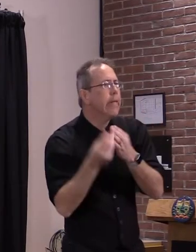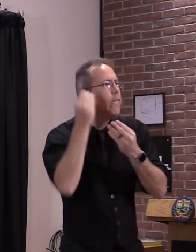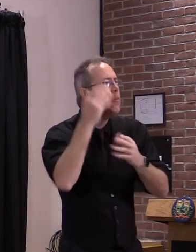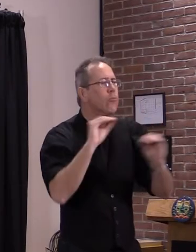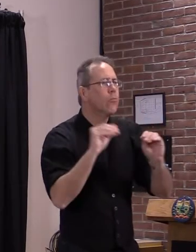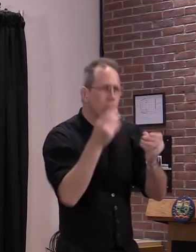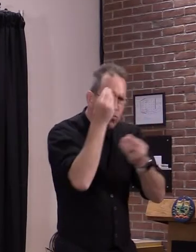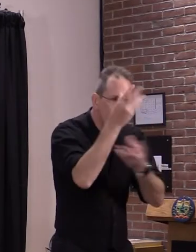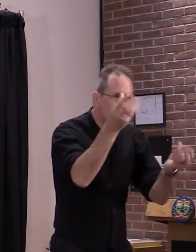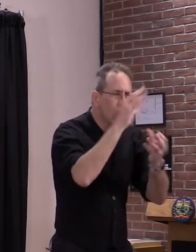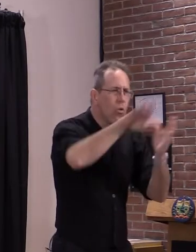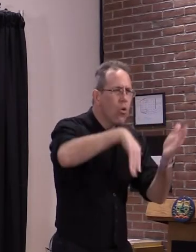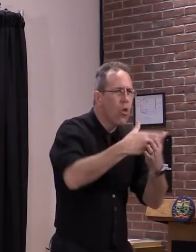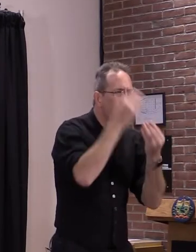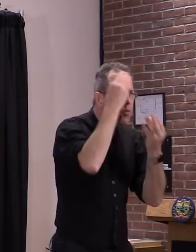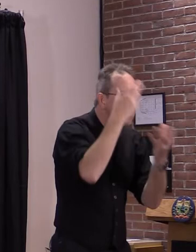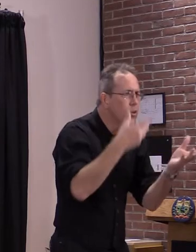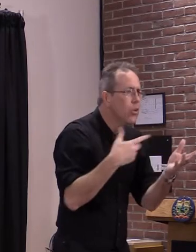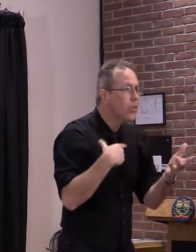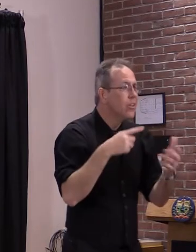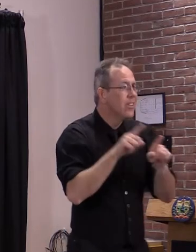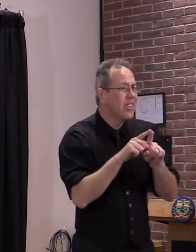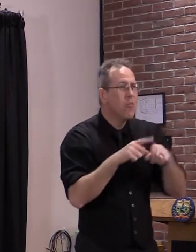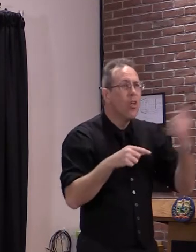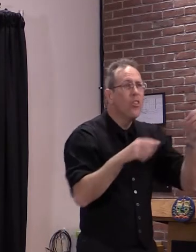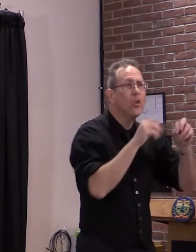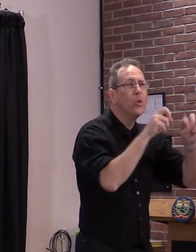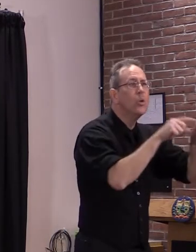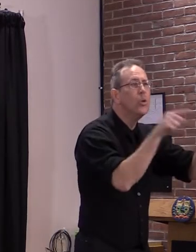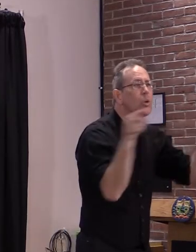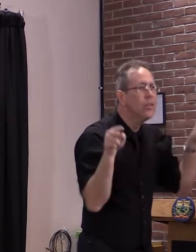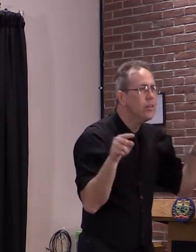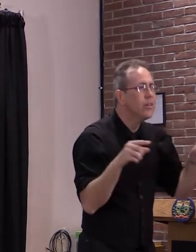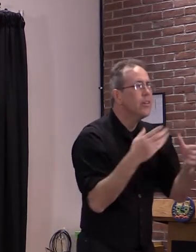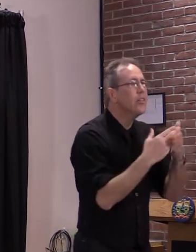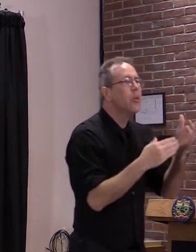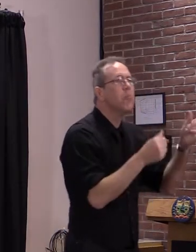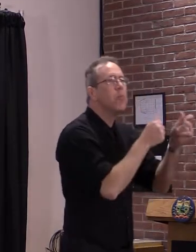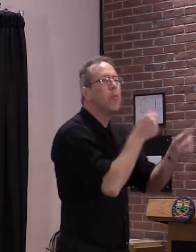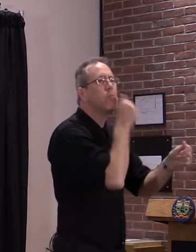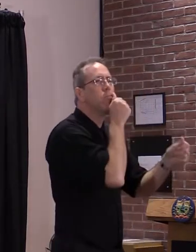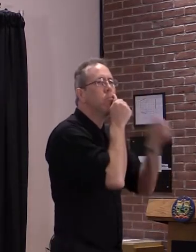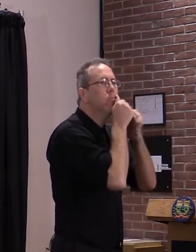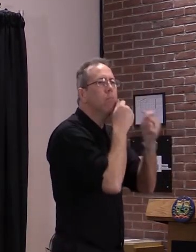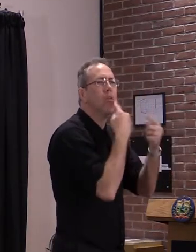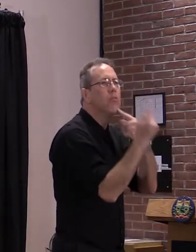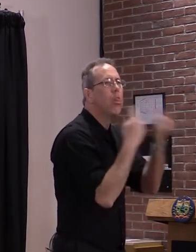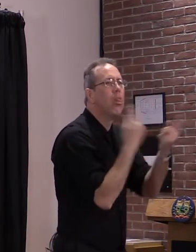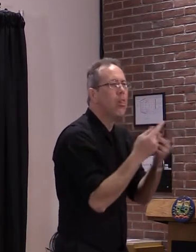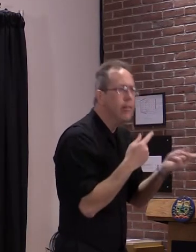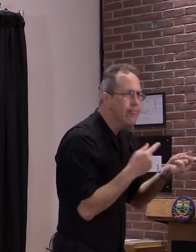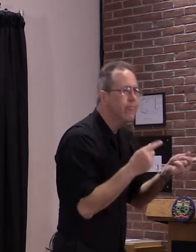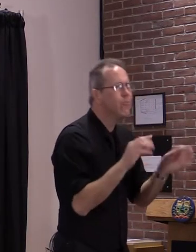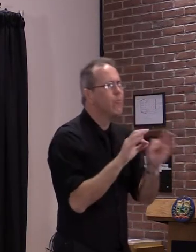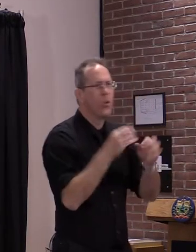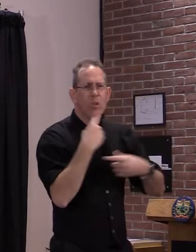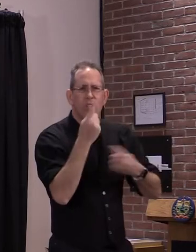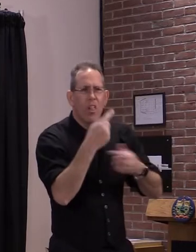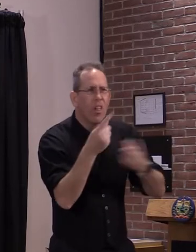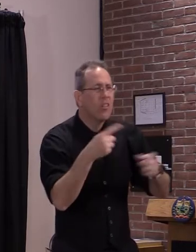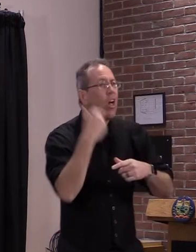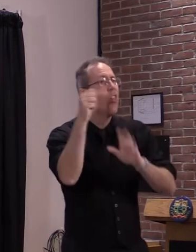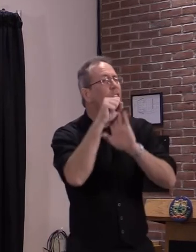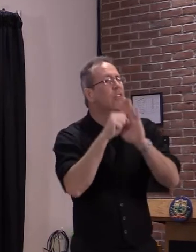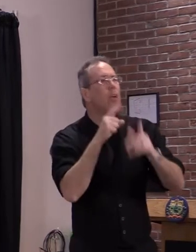hear, but that they have to hear. And I think that's an important lesson that we all need to take into consideration as well.